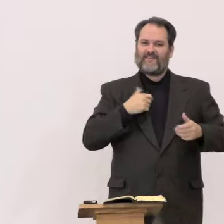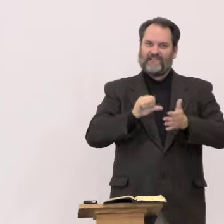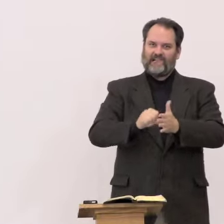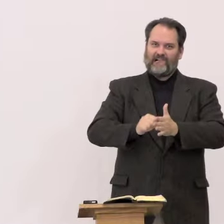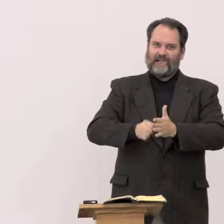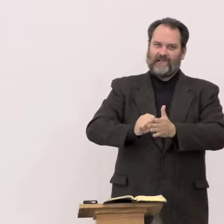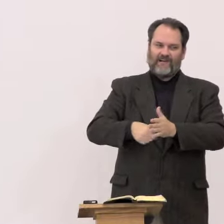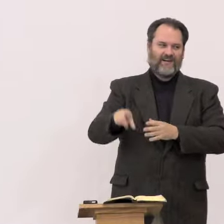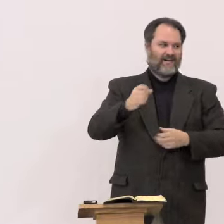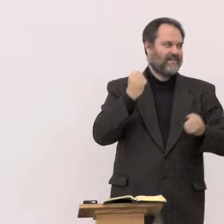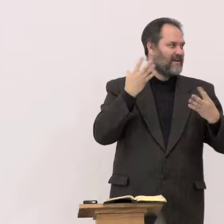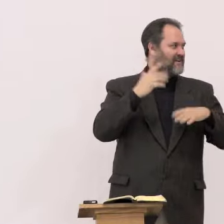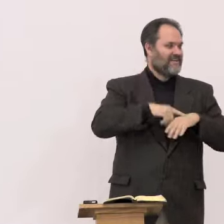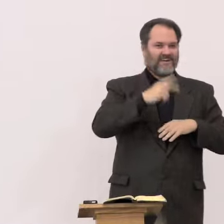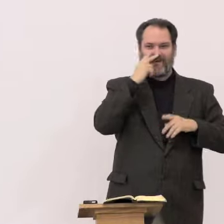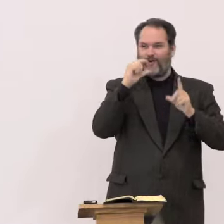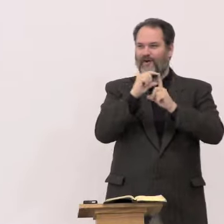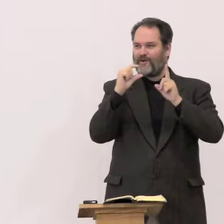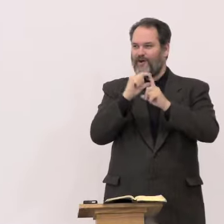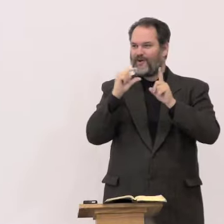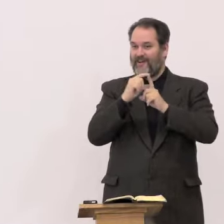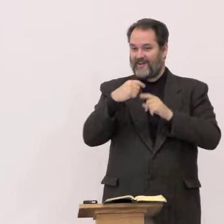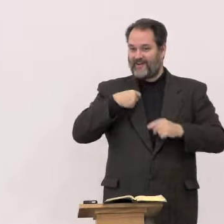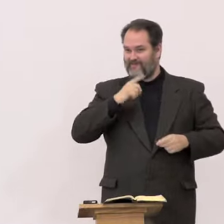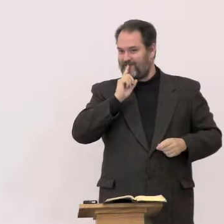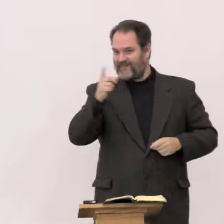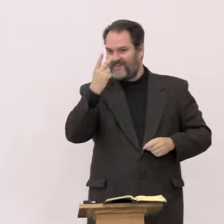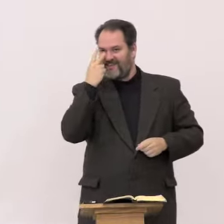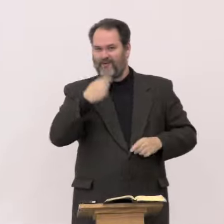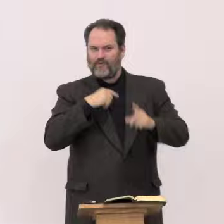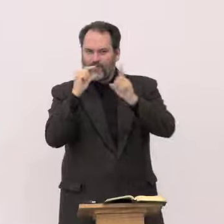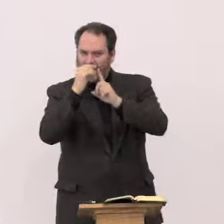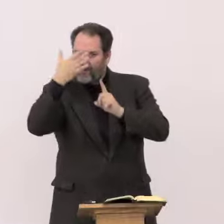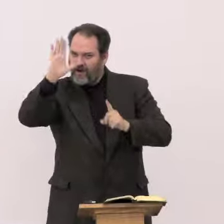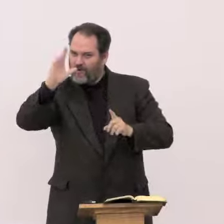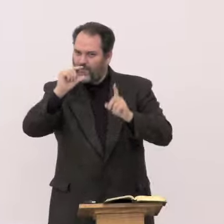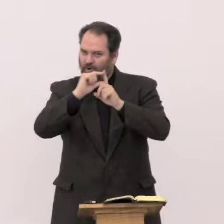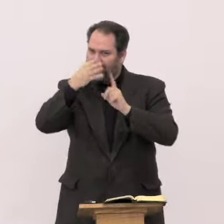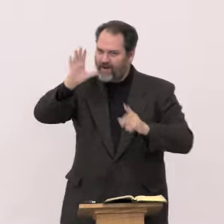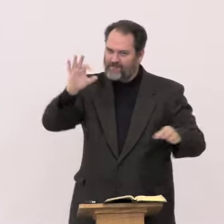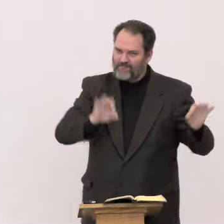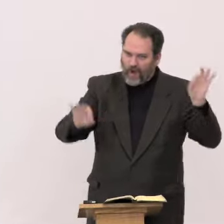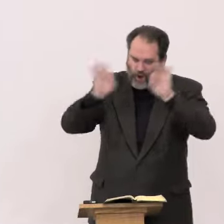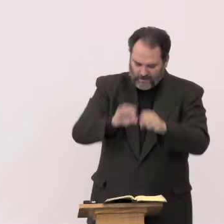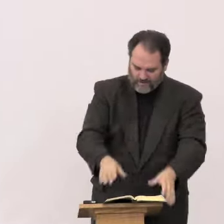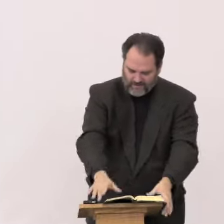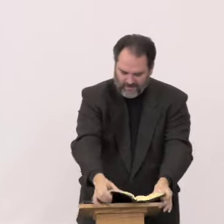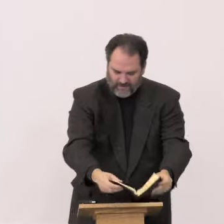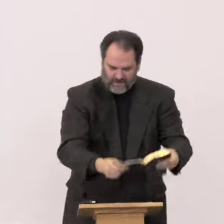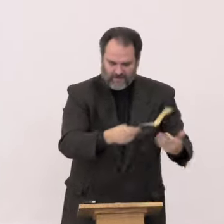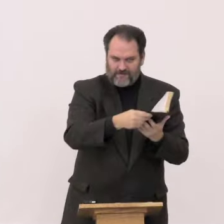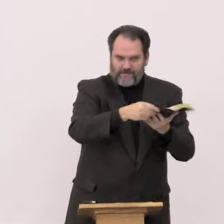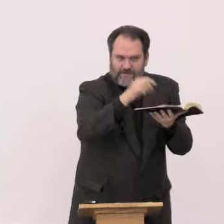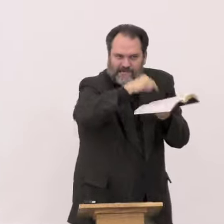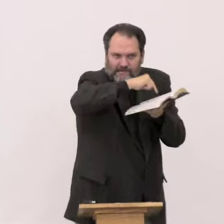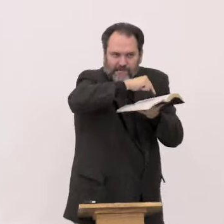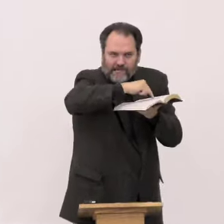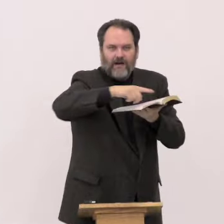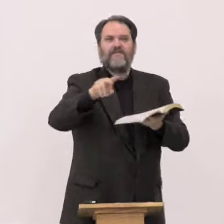word. It always seems to say, but you see me always say the word of God instead of a story and